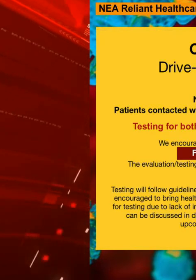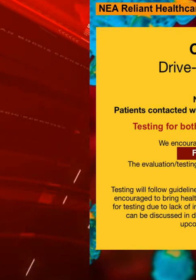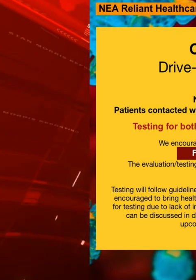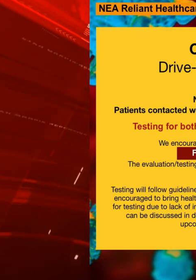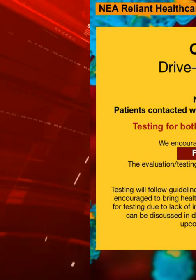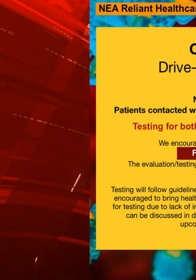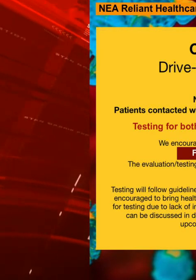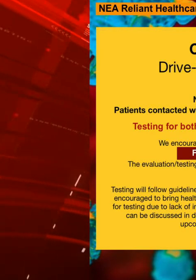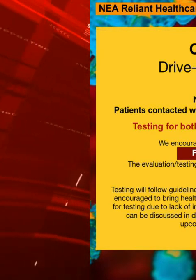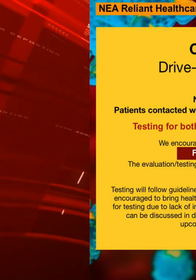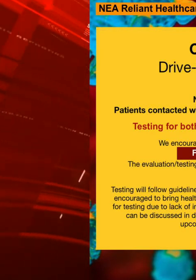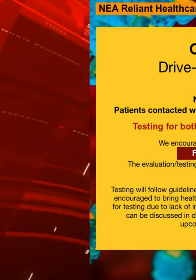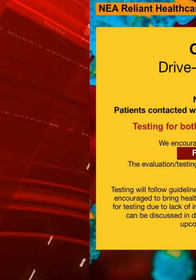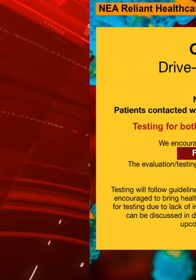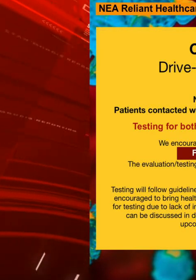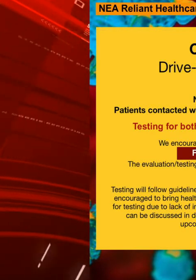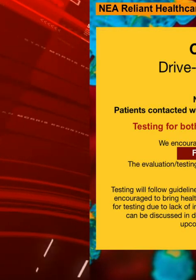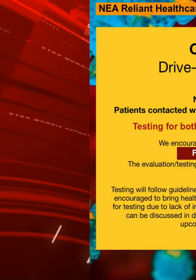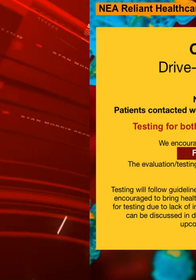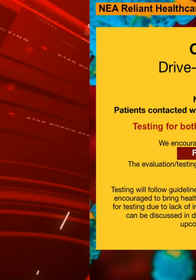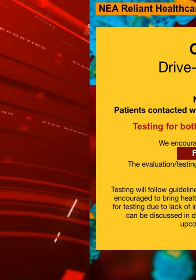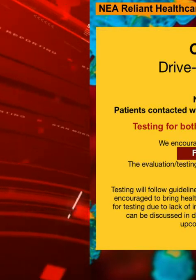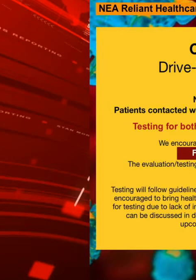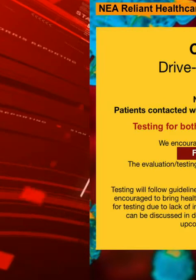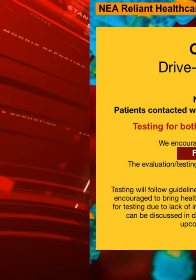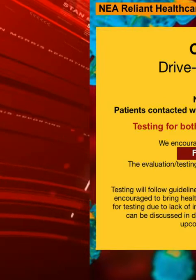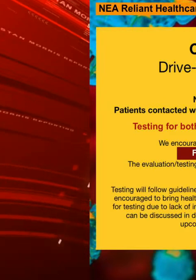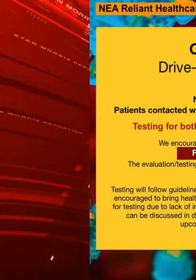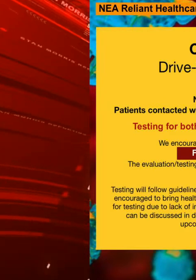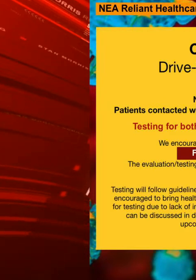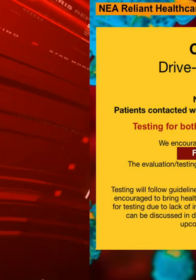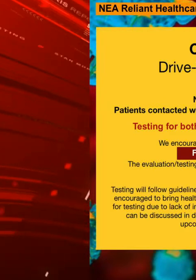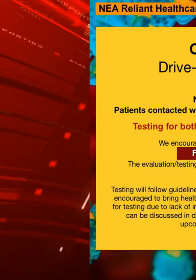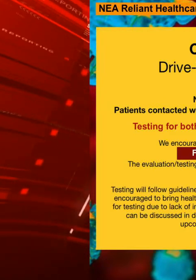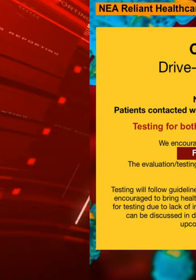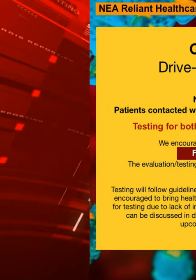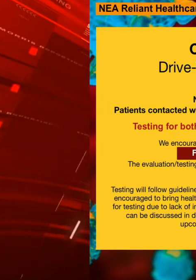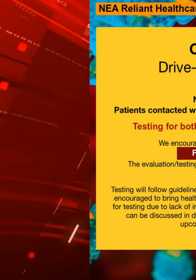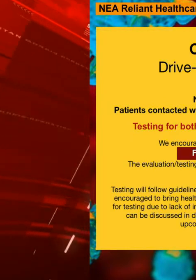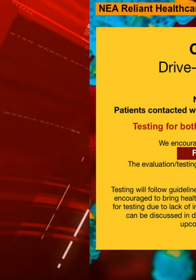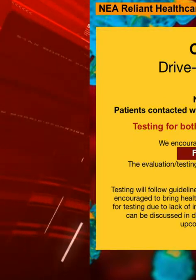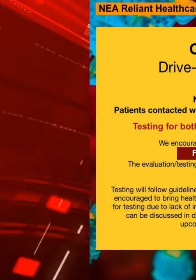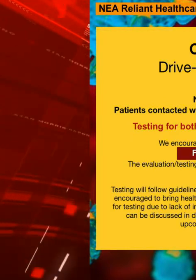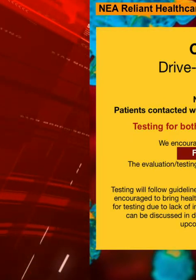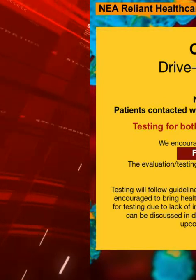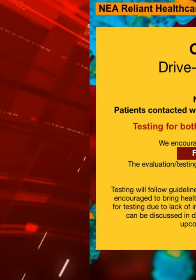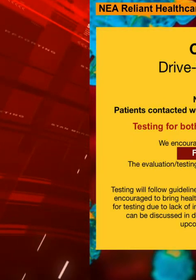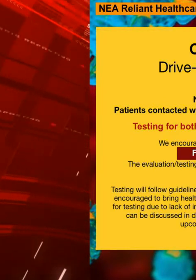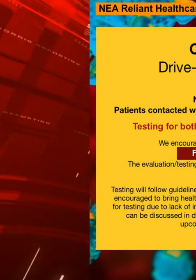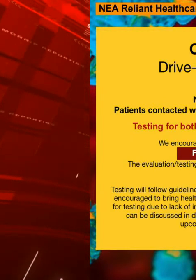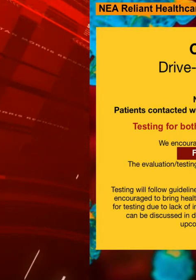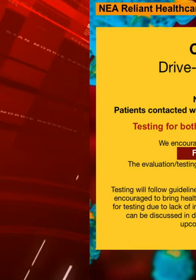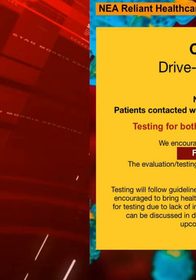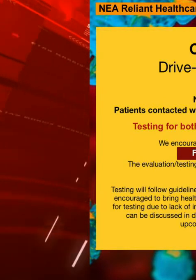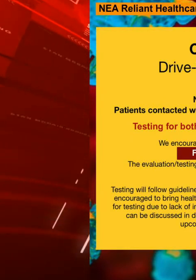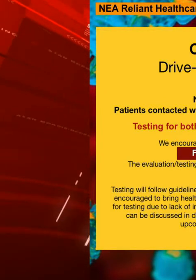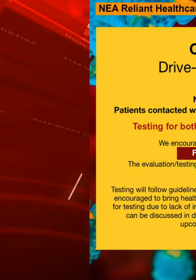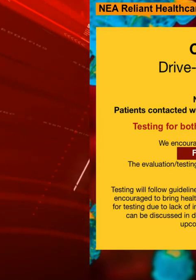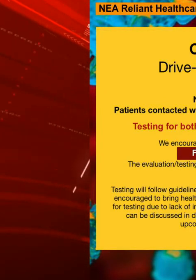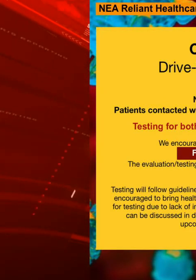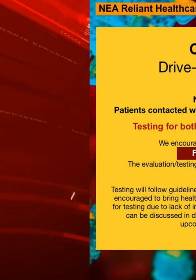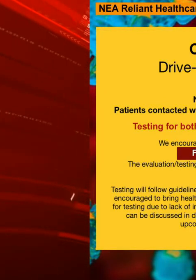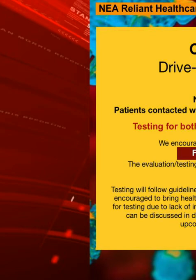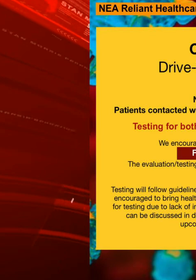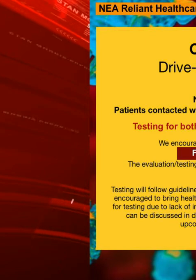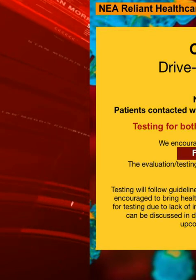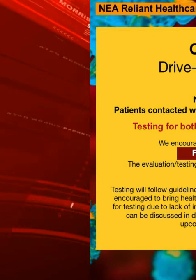West Memphis. You can also get testing performed, and you'll need to make an appointment for this as well at Walnut Ridge Family Medical Clinic and Bono